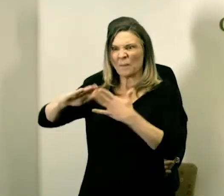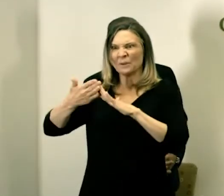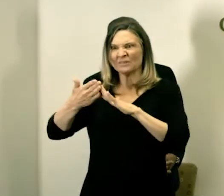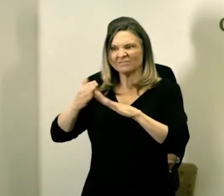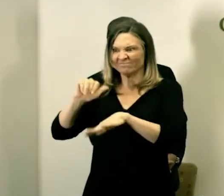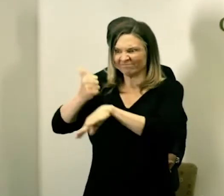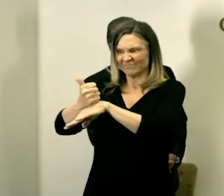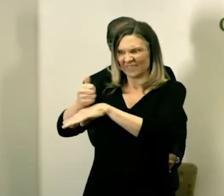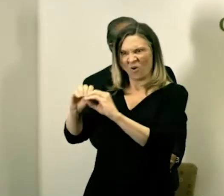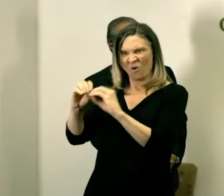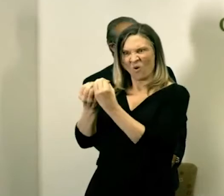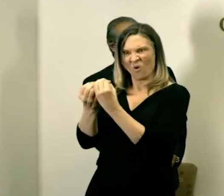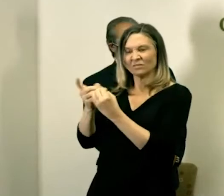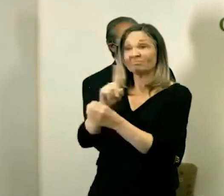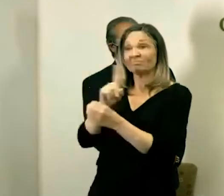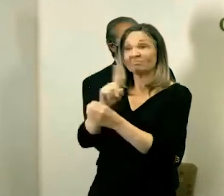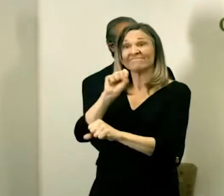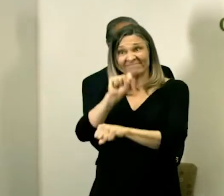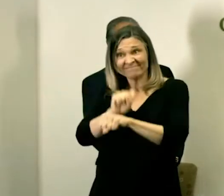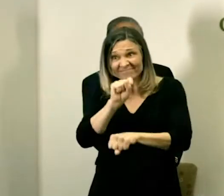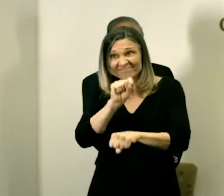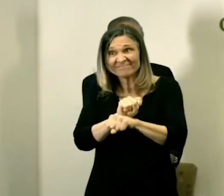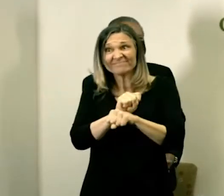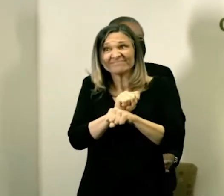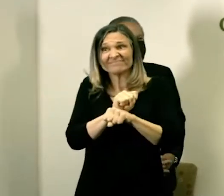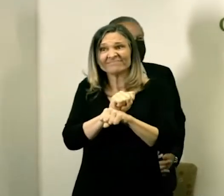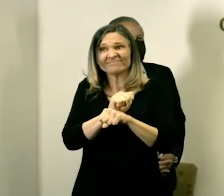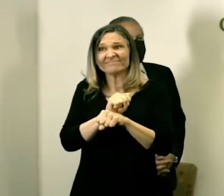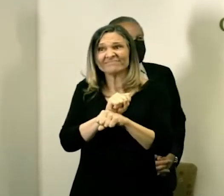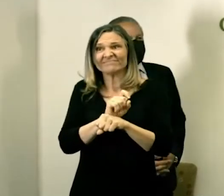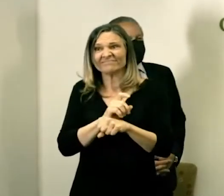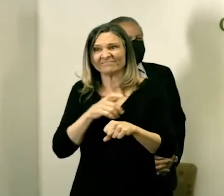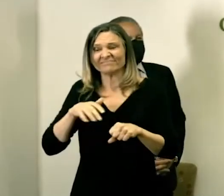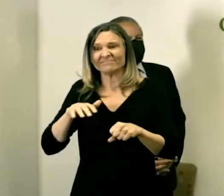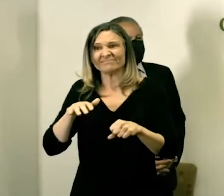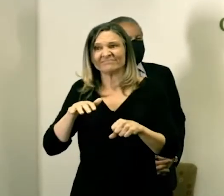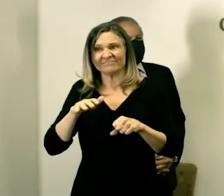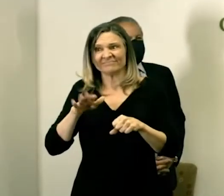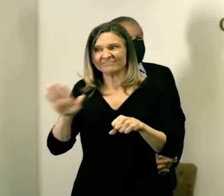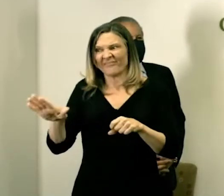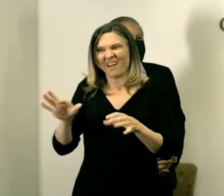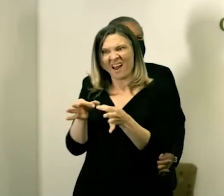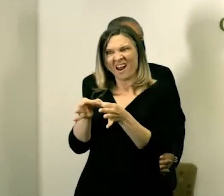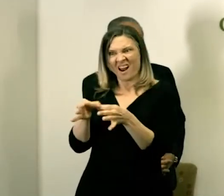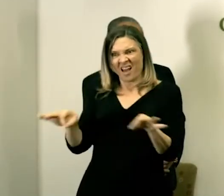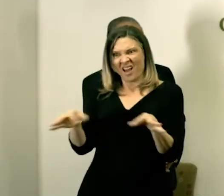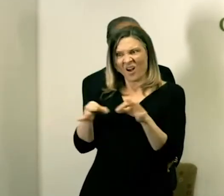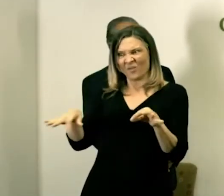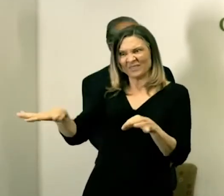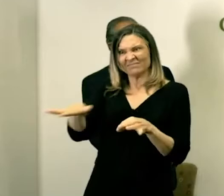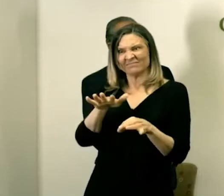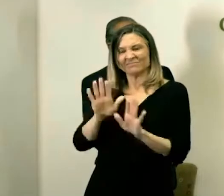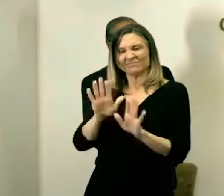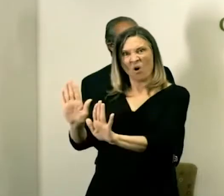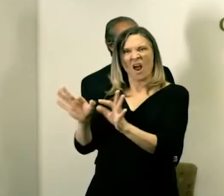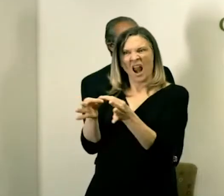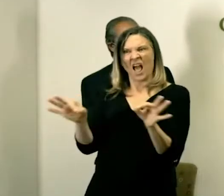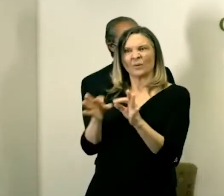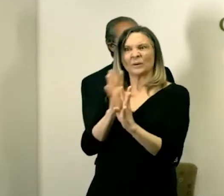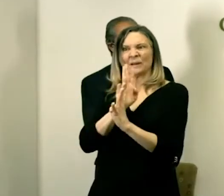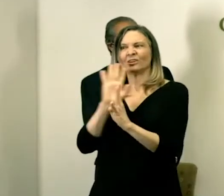truly speak the language in our diverse communities across the spectrum. Talk about in-language cultural competency. We